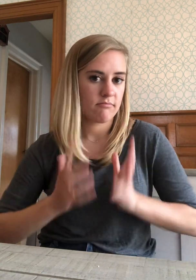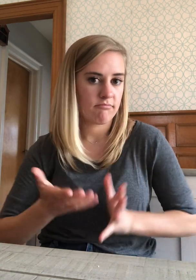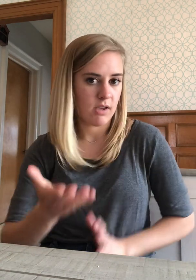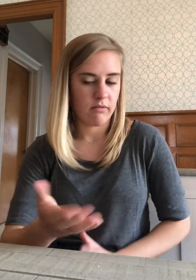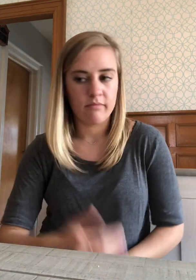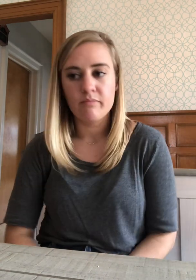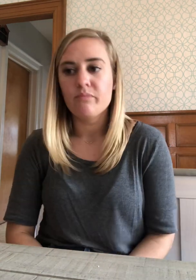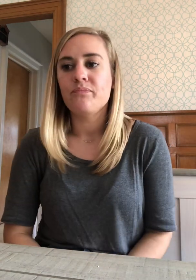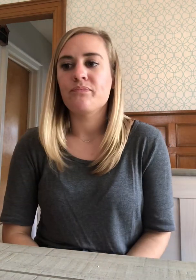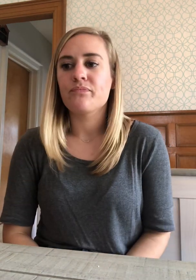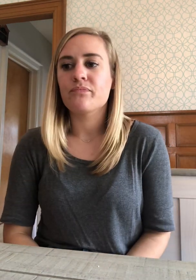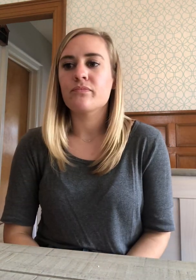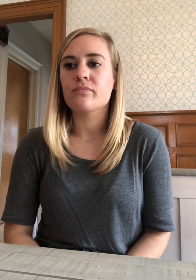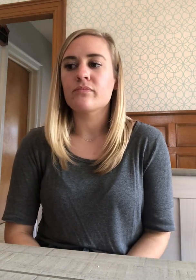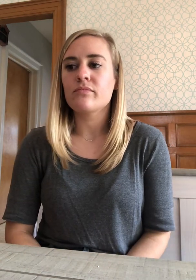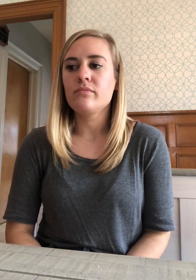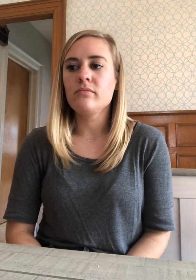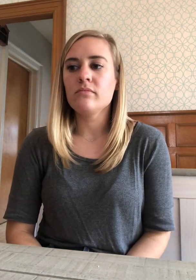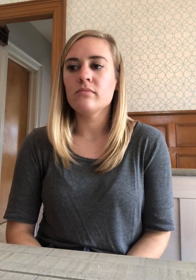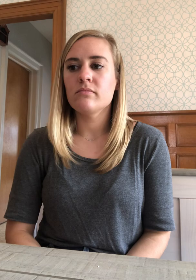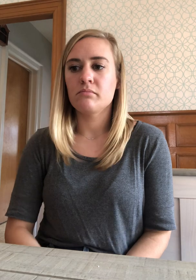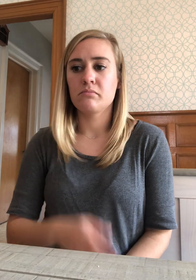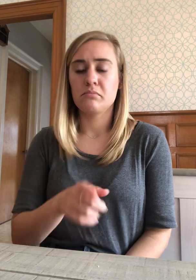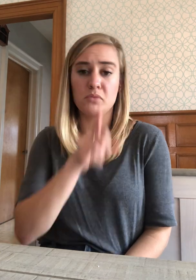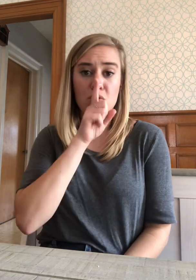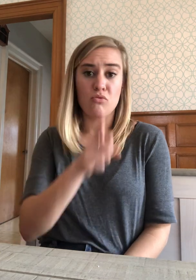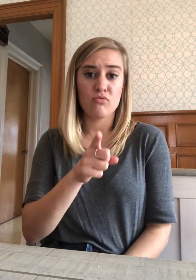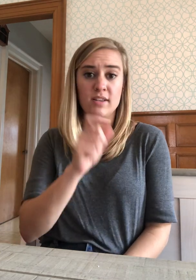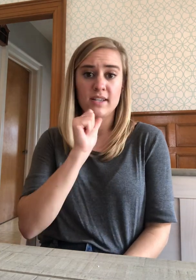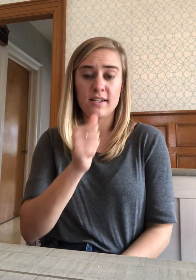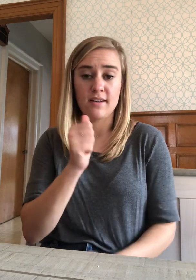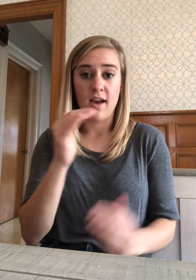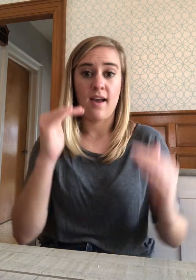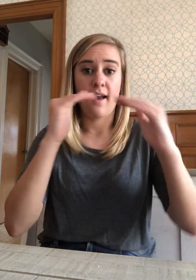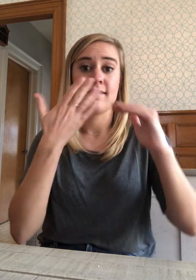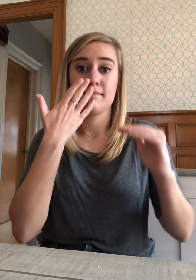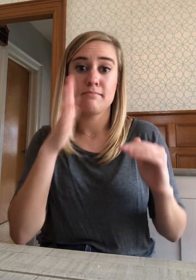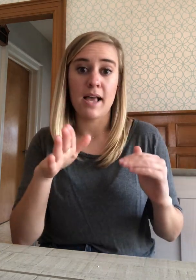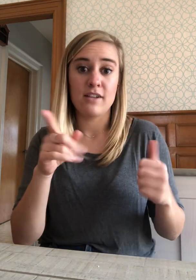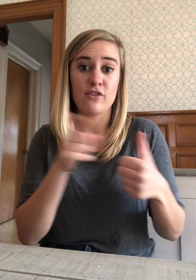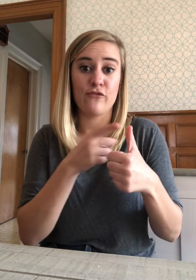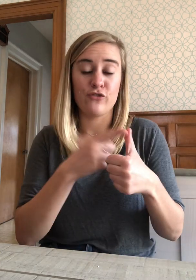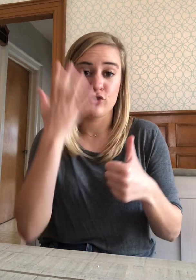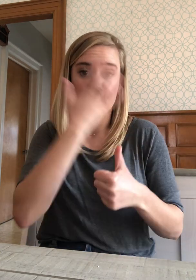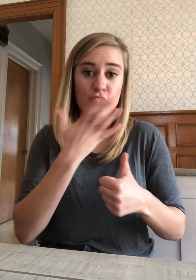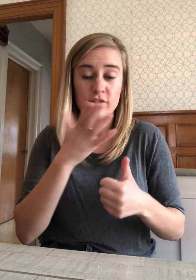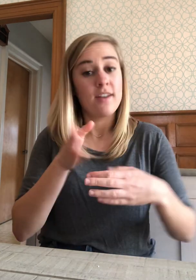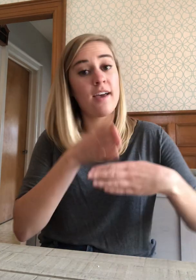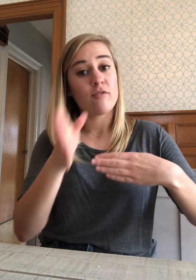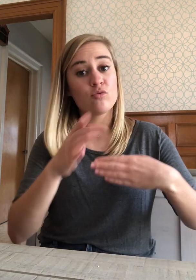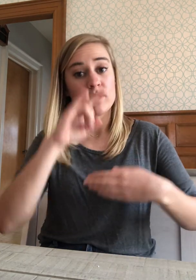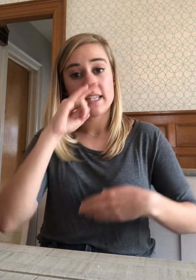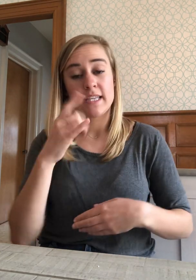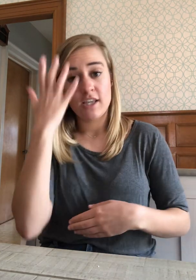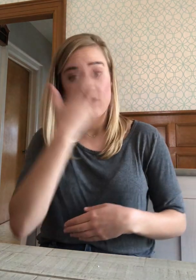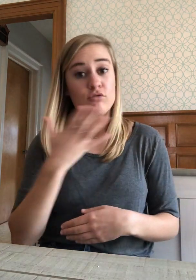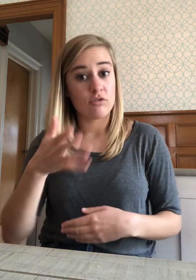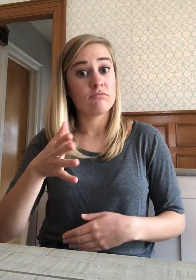So as things turn out, not quite as bad as it looked initially, right? And this kid did really well afterwards. This also wasn't one of my cases, one of my colleagues